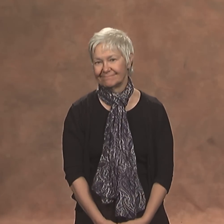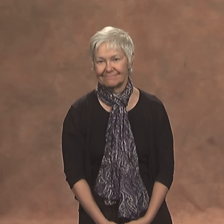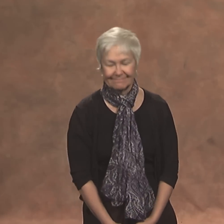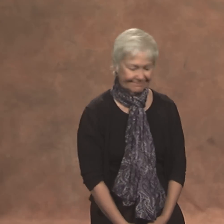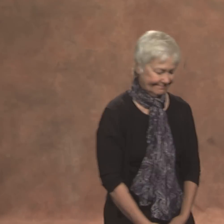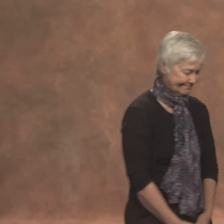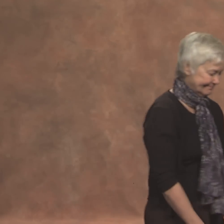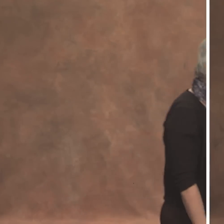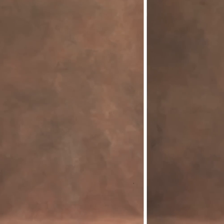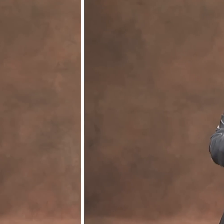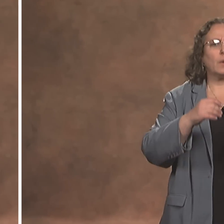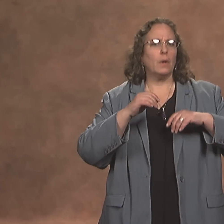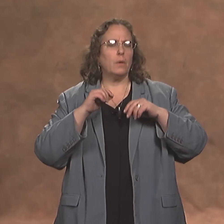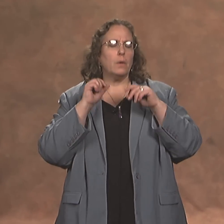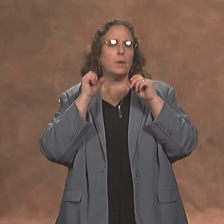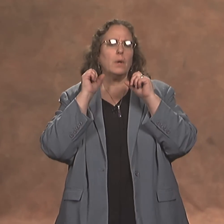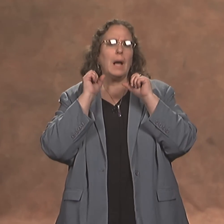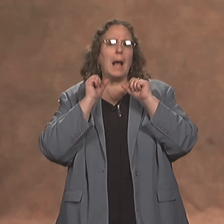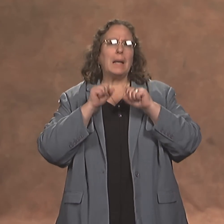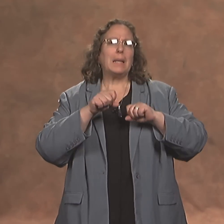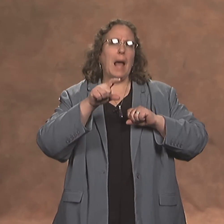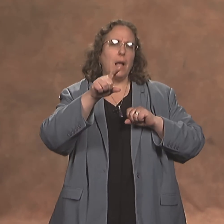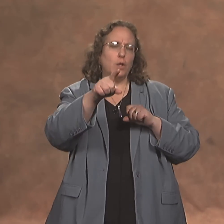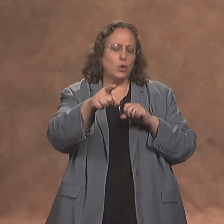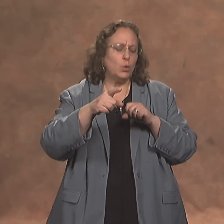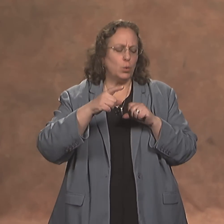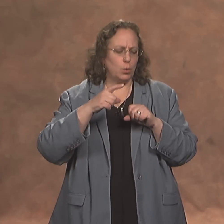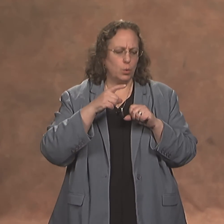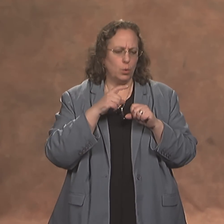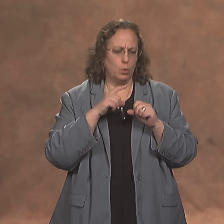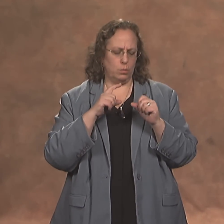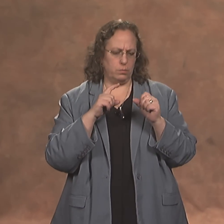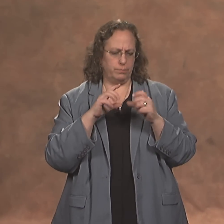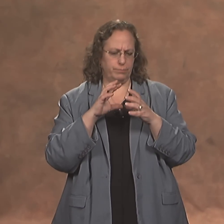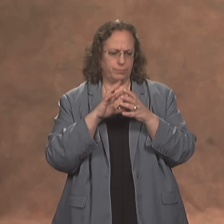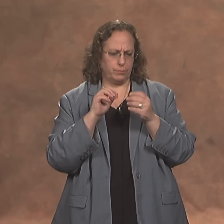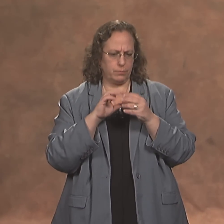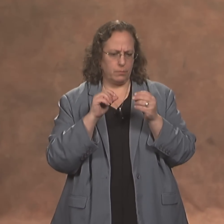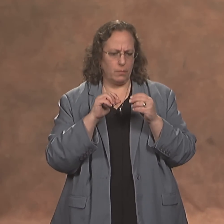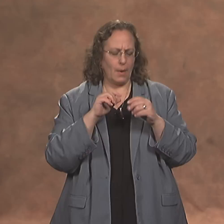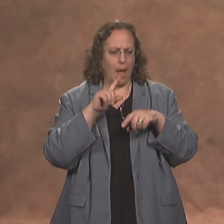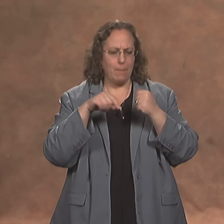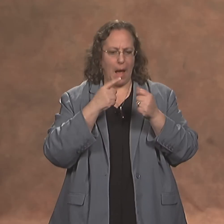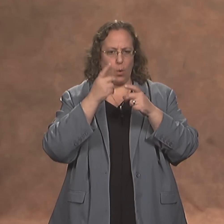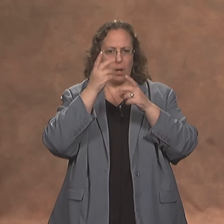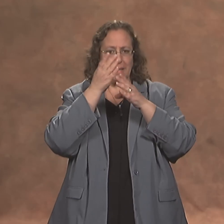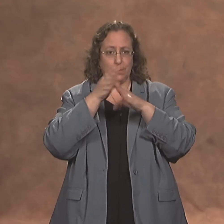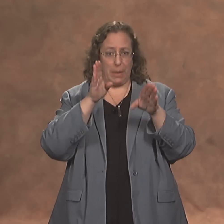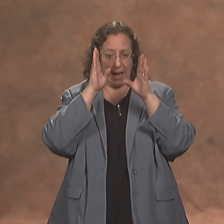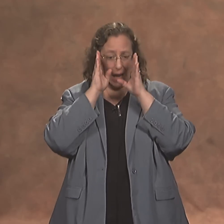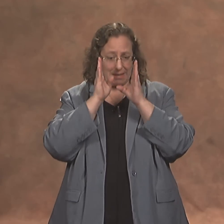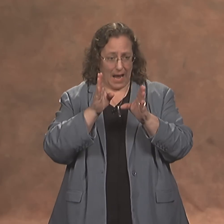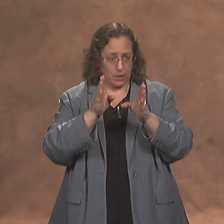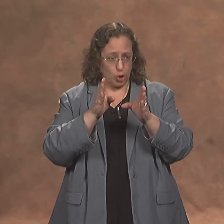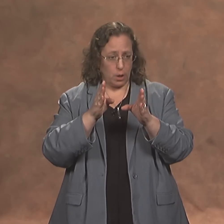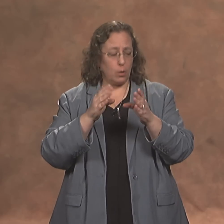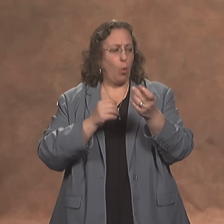further. Can you speak to reducing split attention or promoting dual visual access in the context